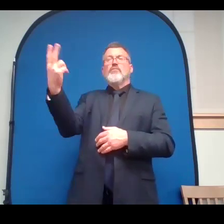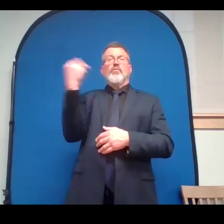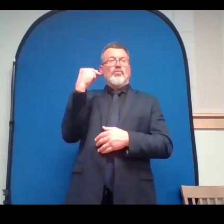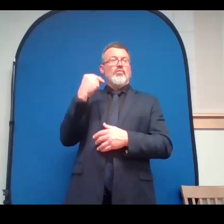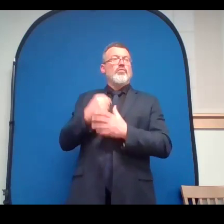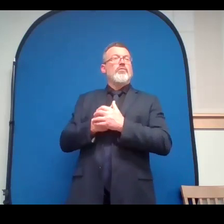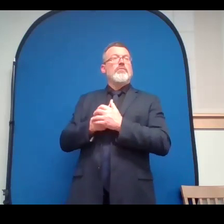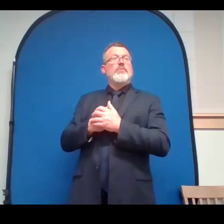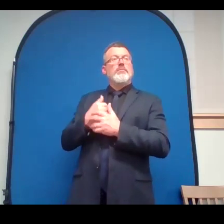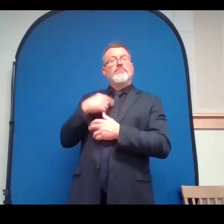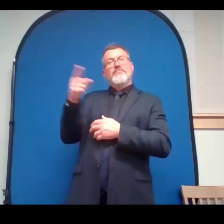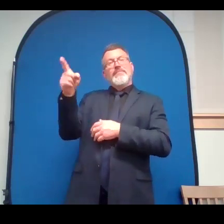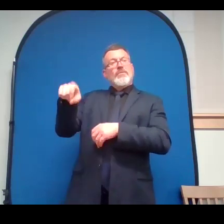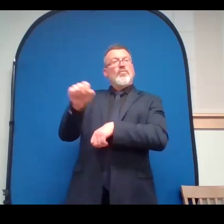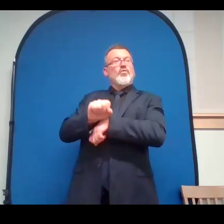work